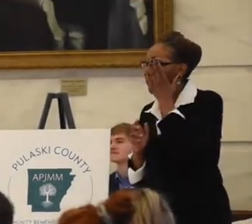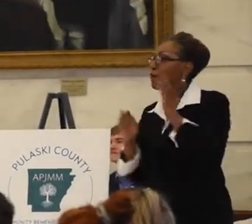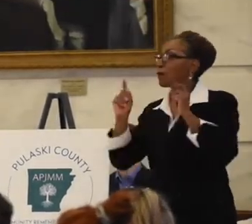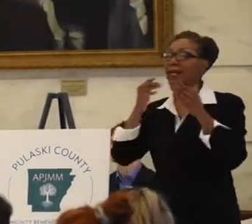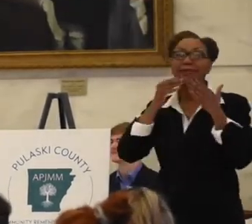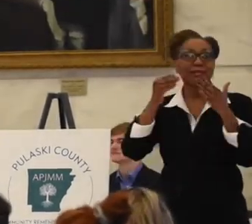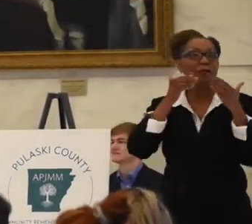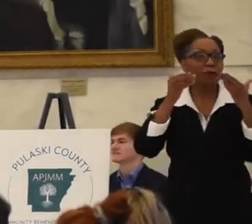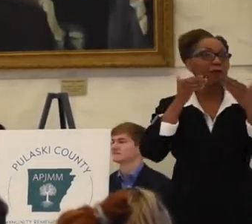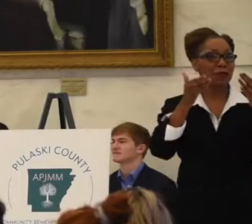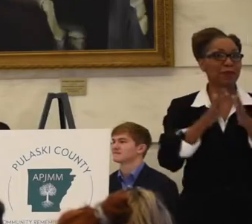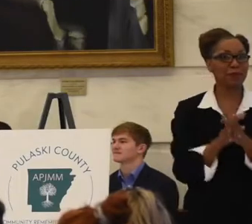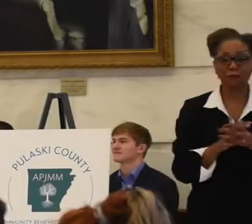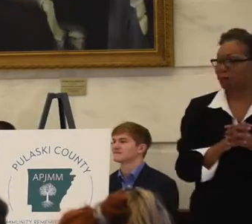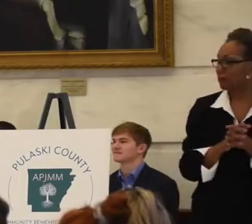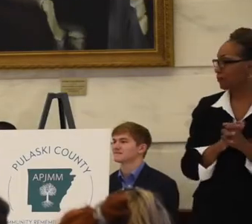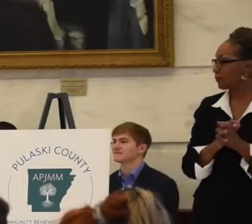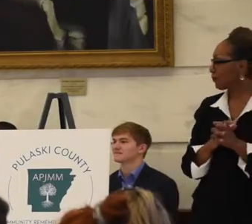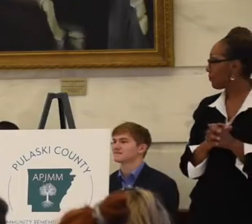Thank you.